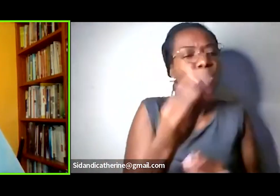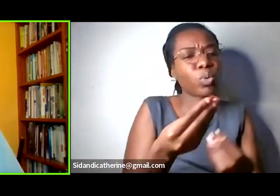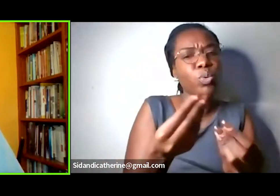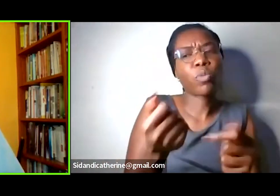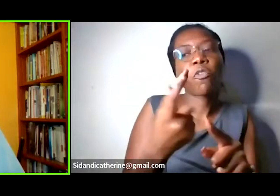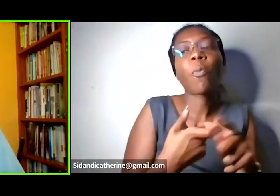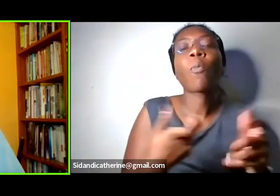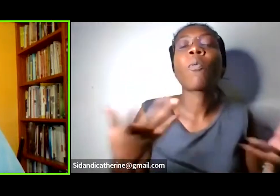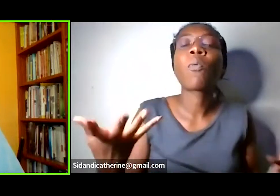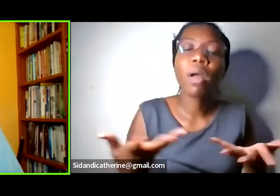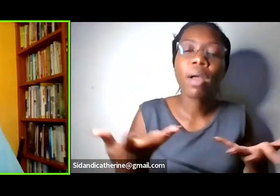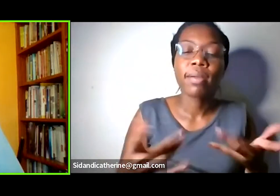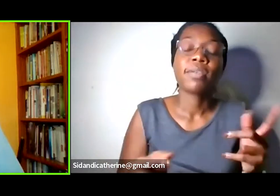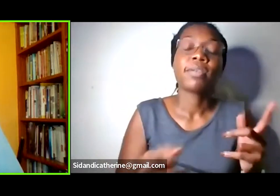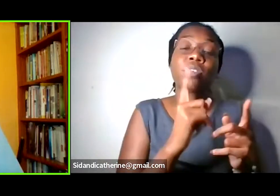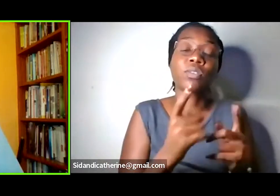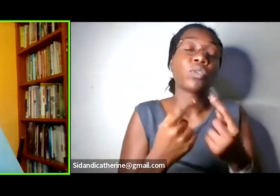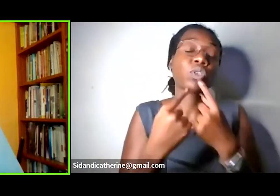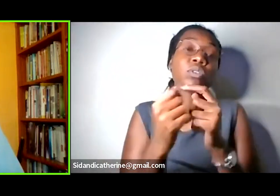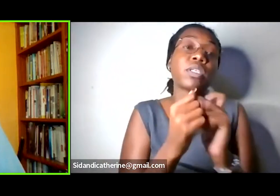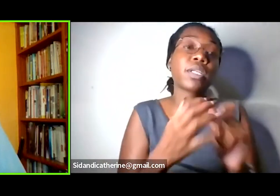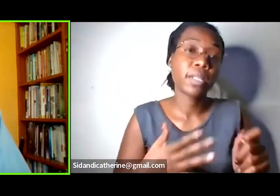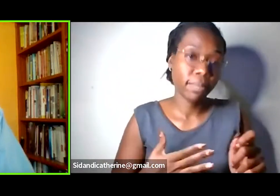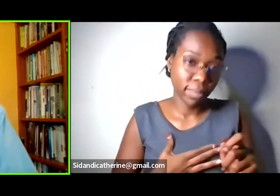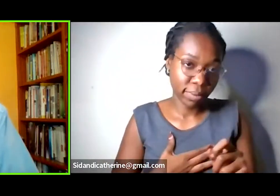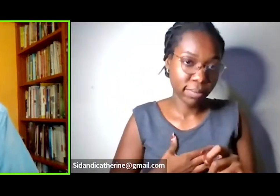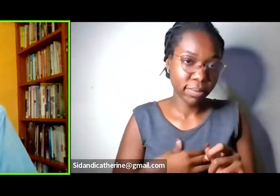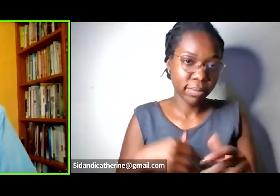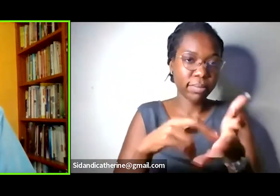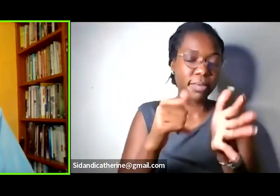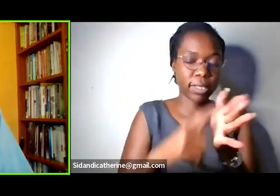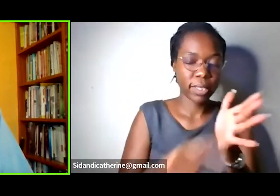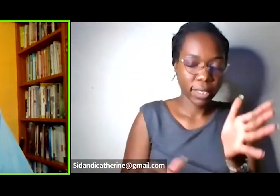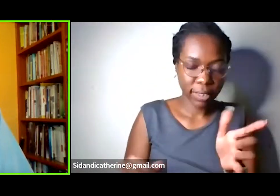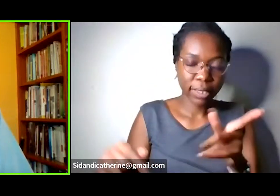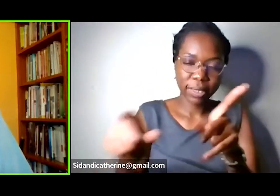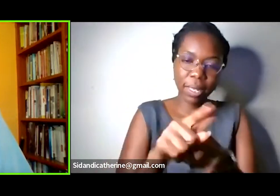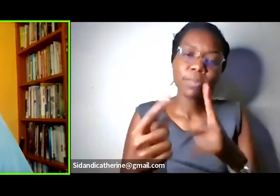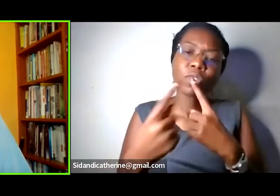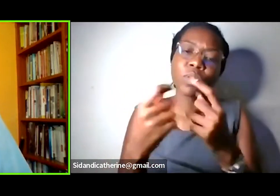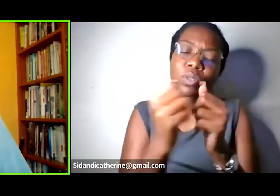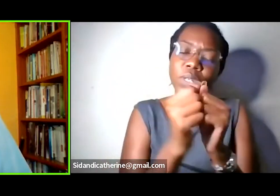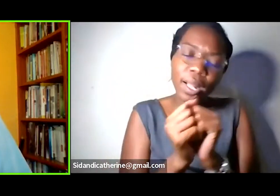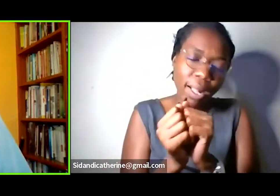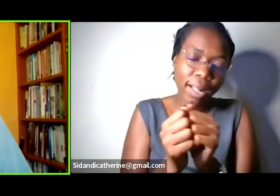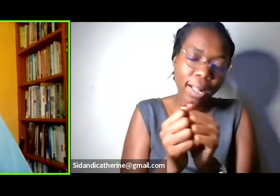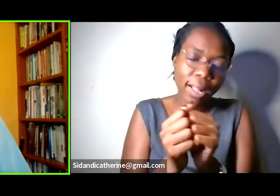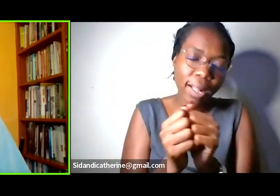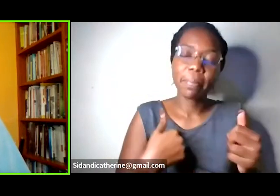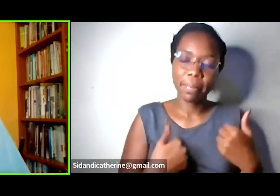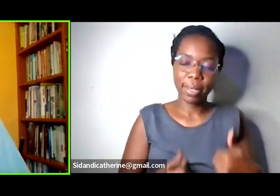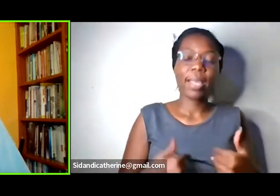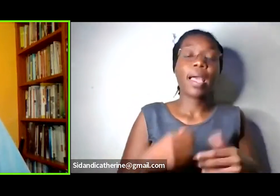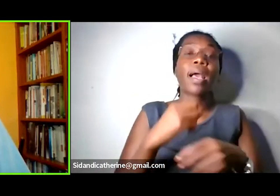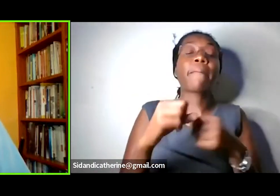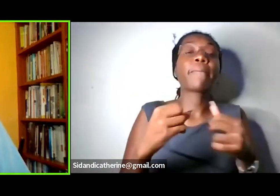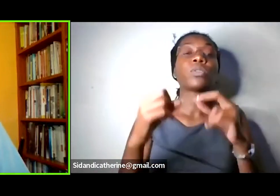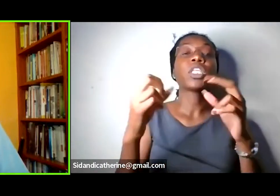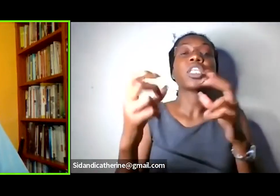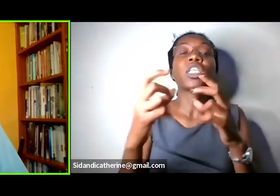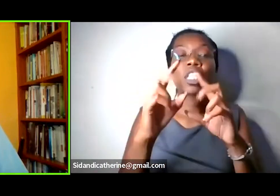me. She wants to know how that conversation should go. Okay. Excellent. No, the talk to